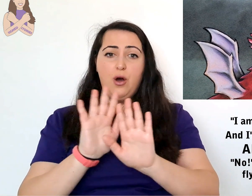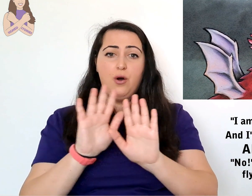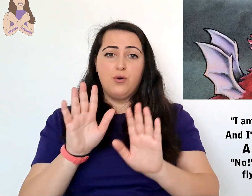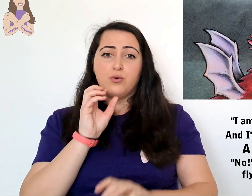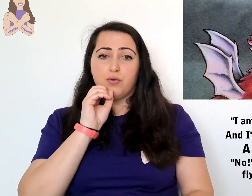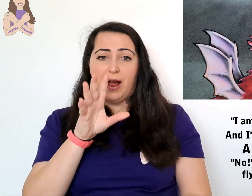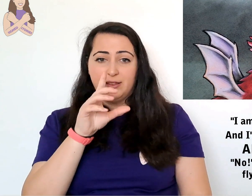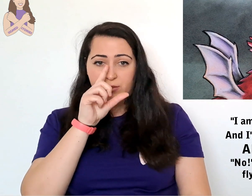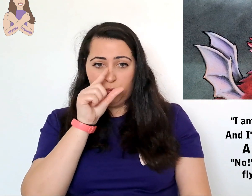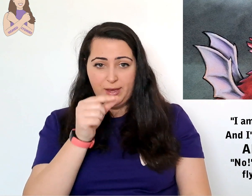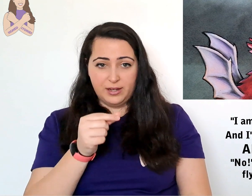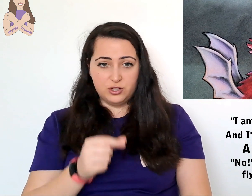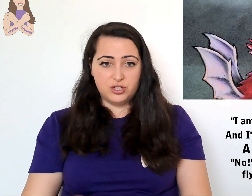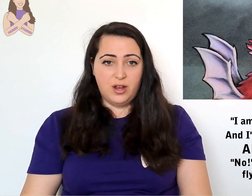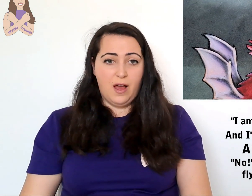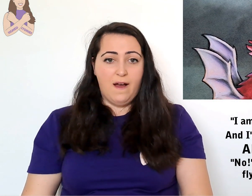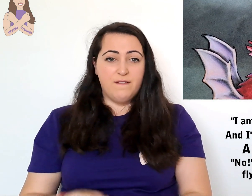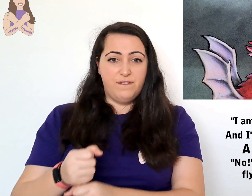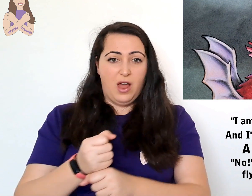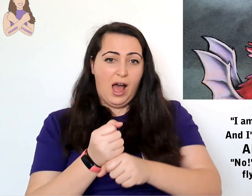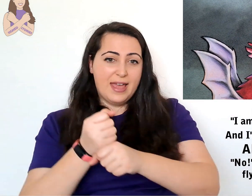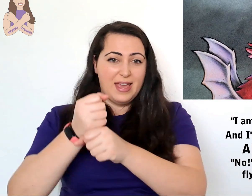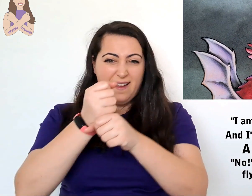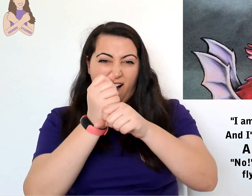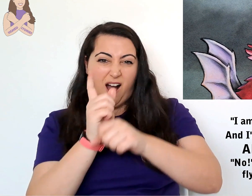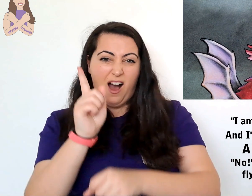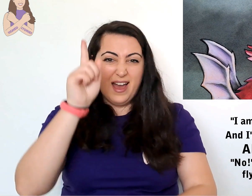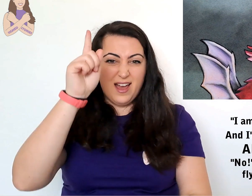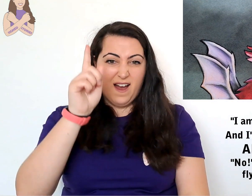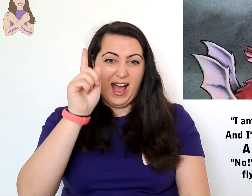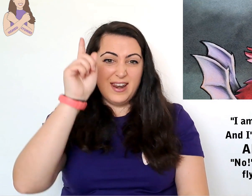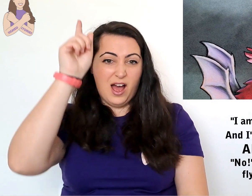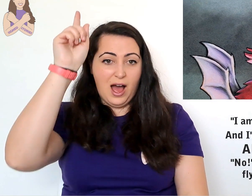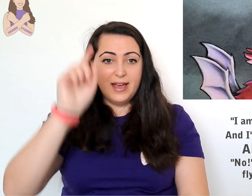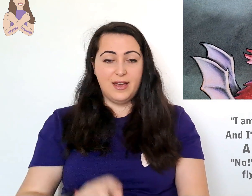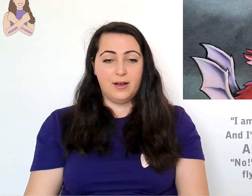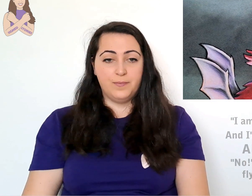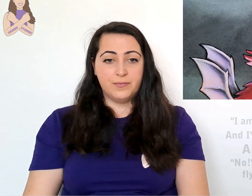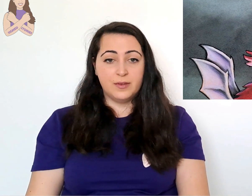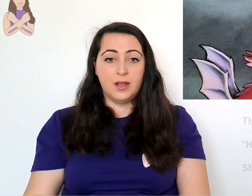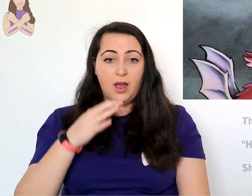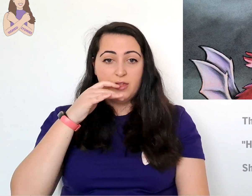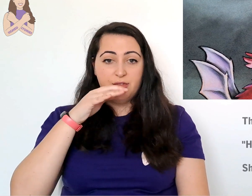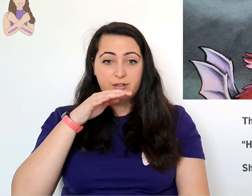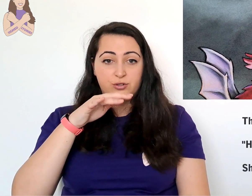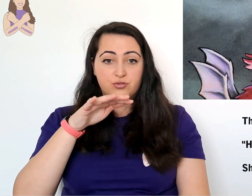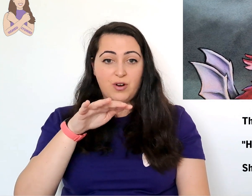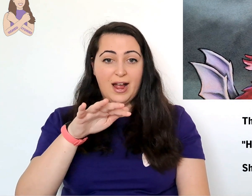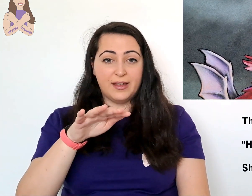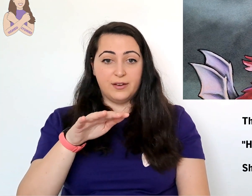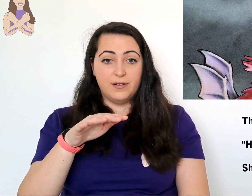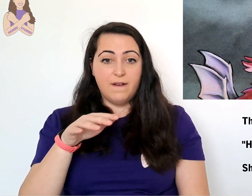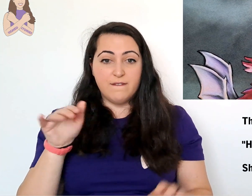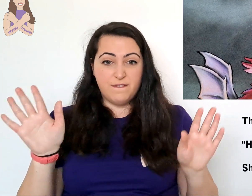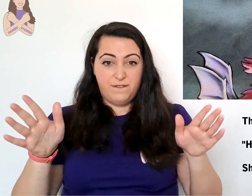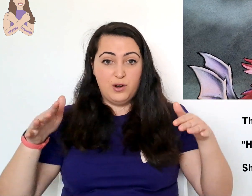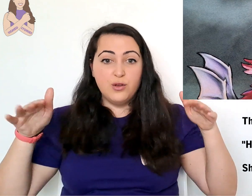"No," cried the witch, flying higher and higher. The dragon